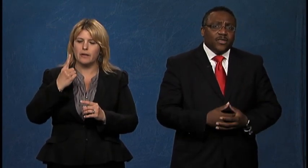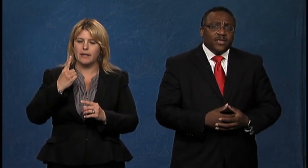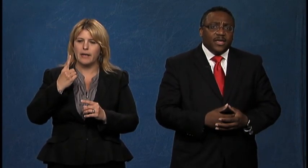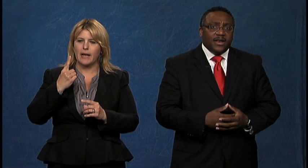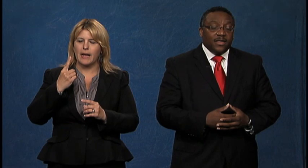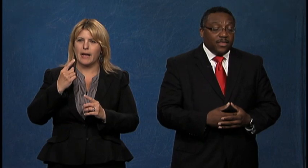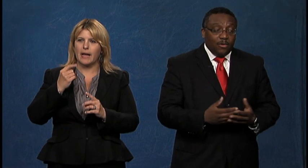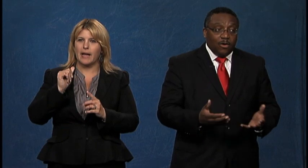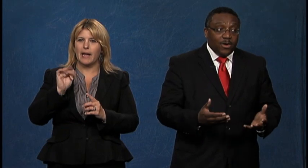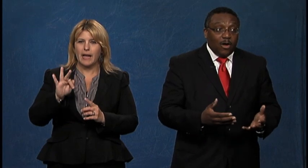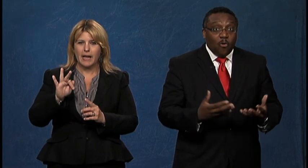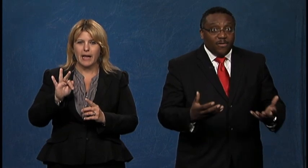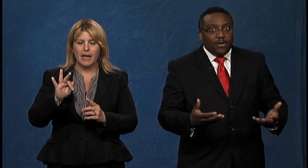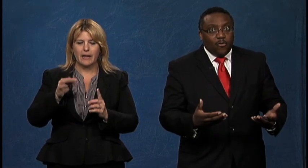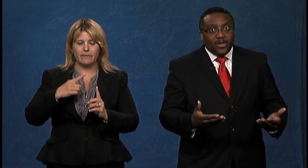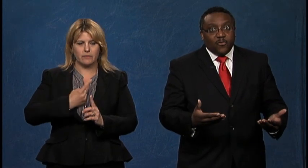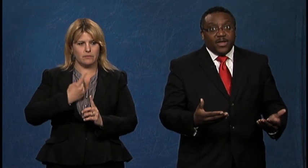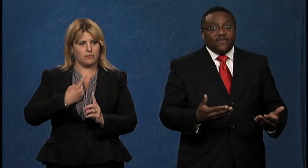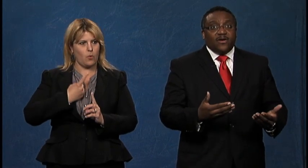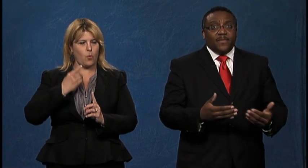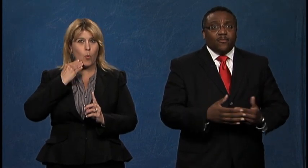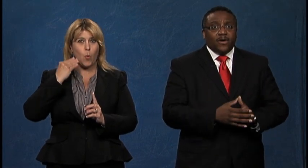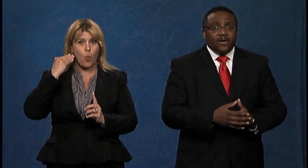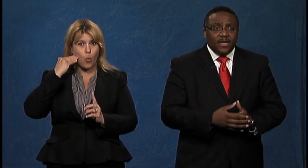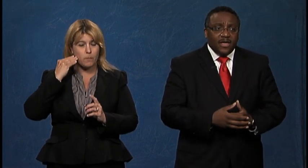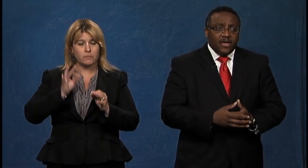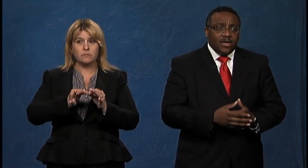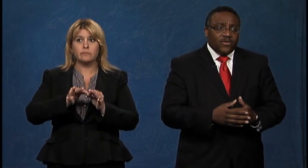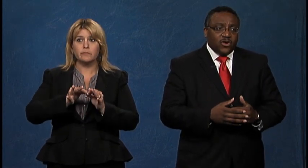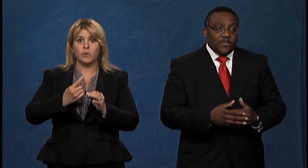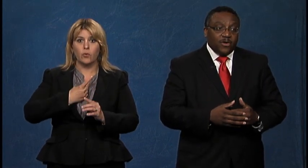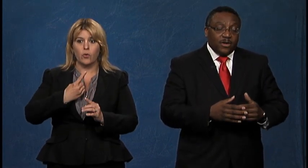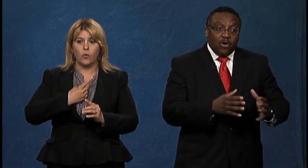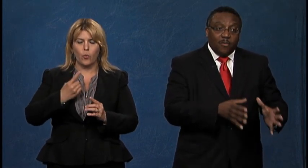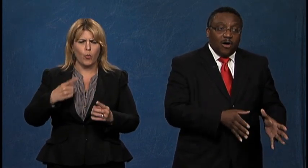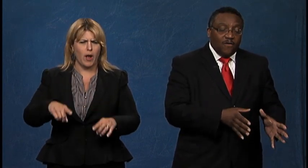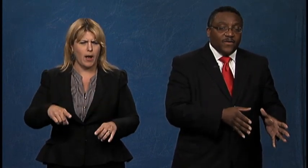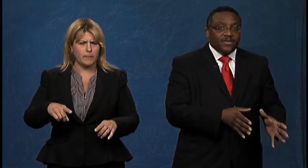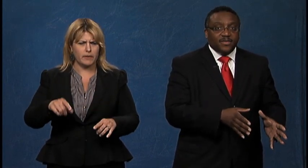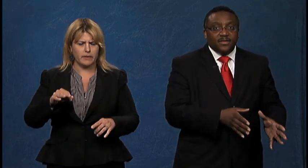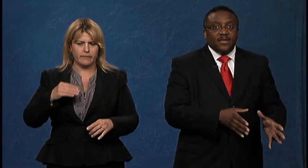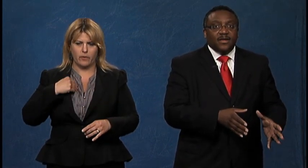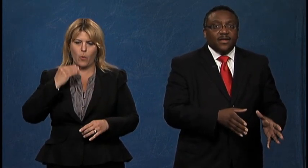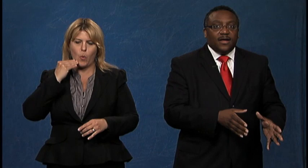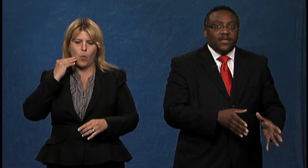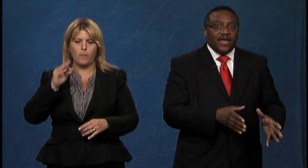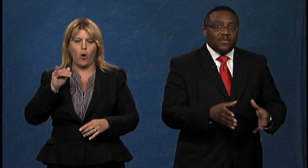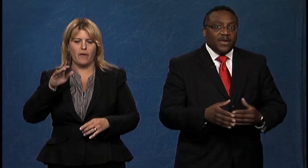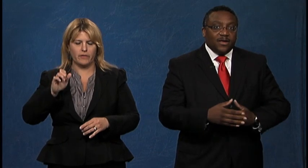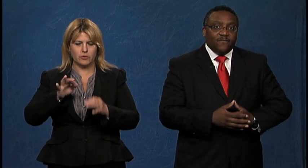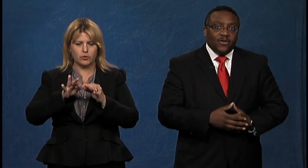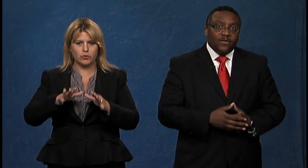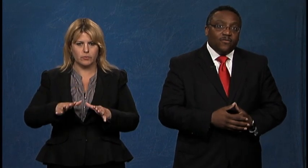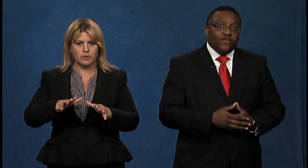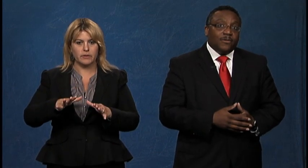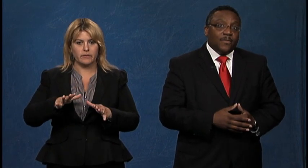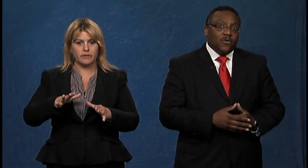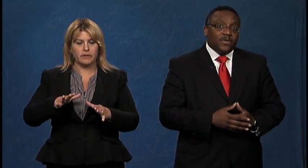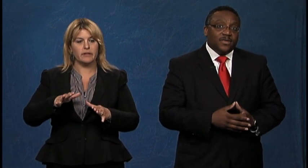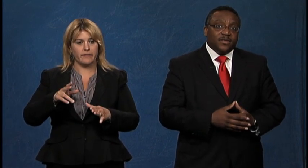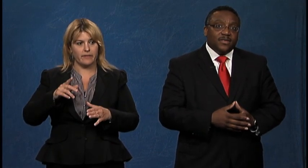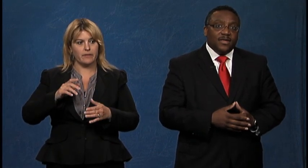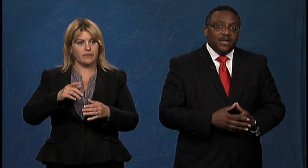have worked in a SOHO, a home interpreting environment, where you have an interpreter in a home office that's been converted for